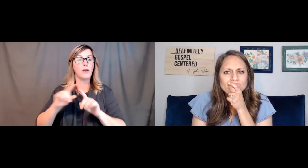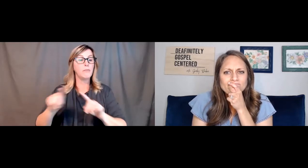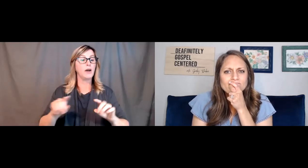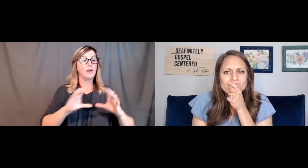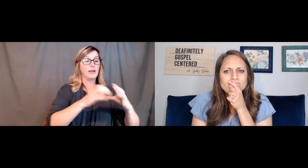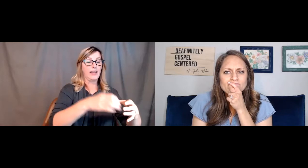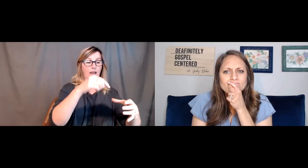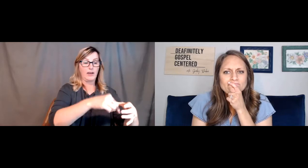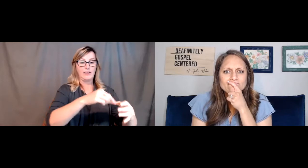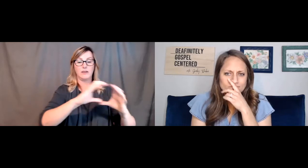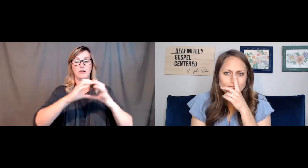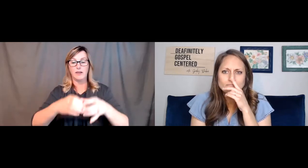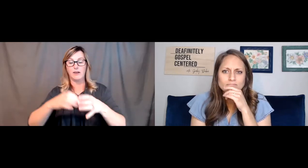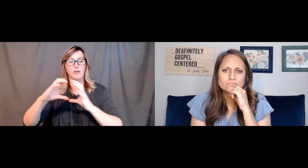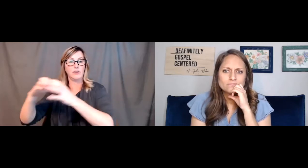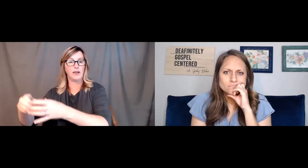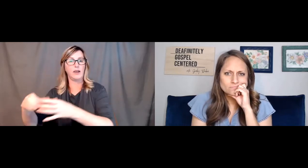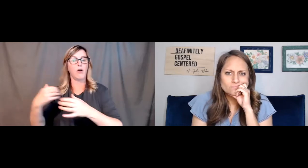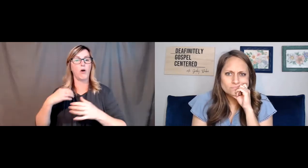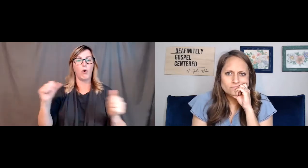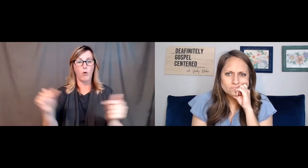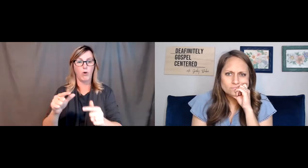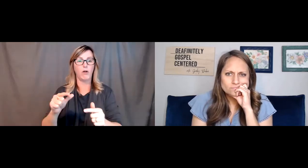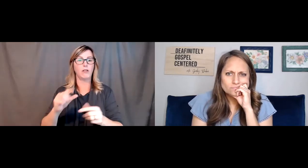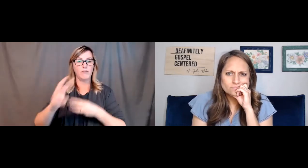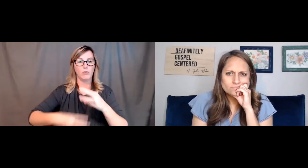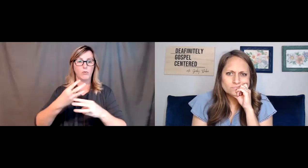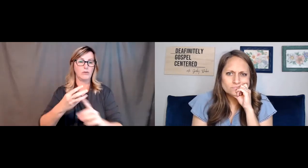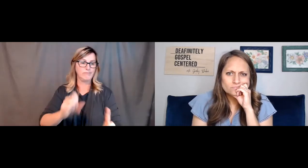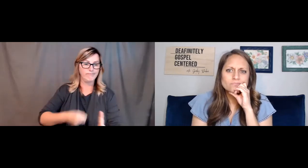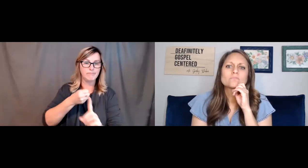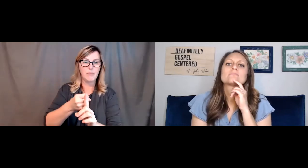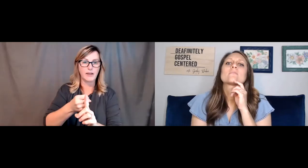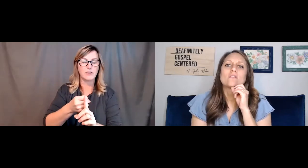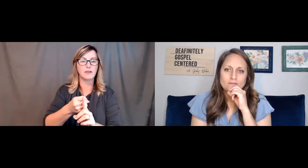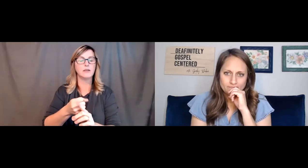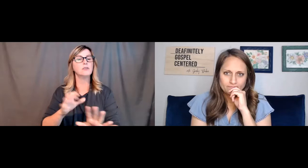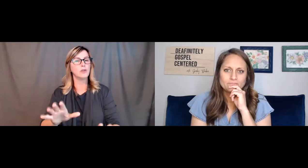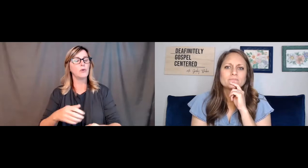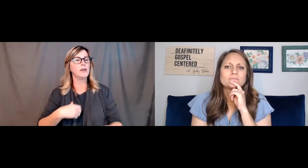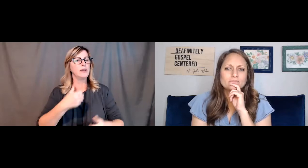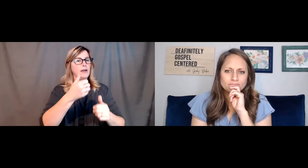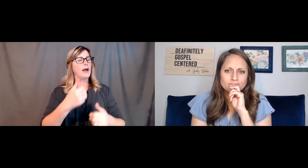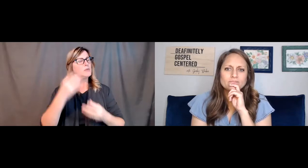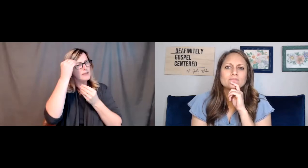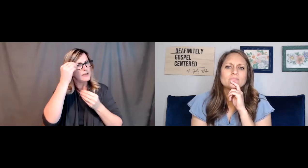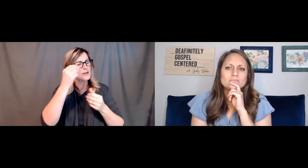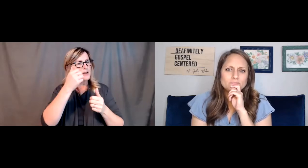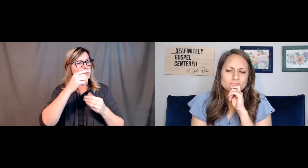We've had different kinds of wars, but these three categories, they all had a global impact.